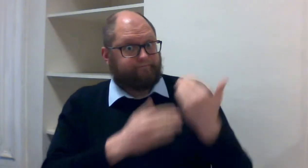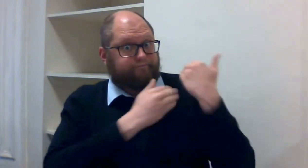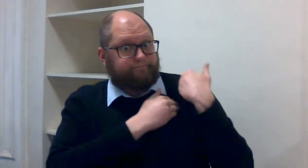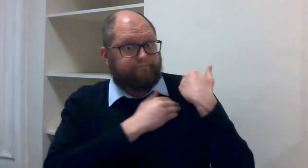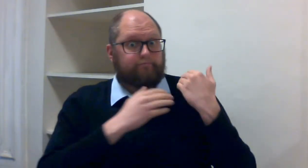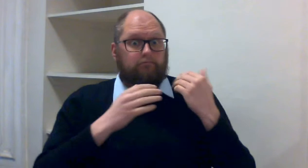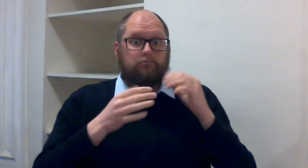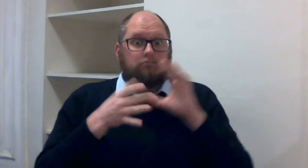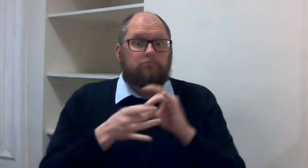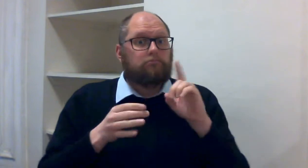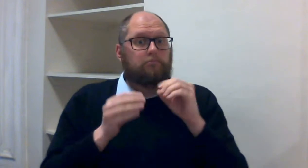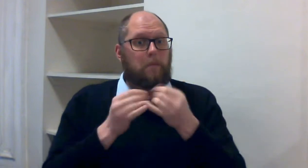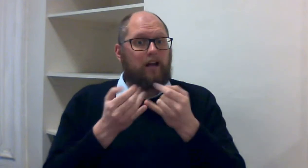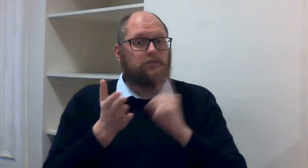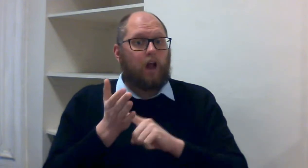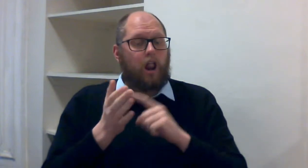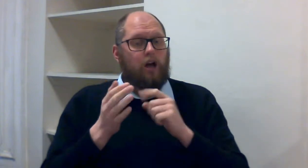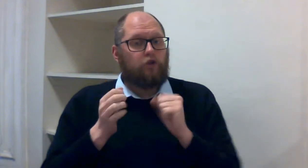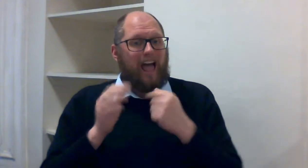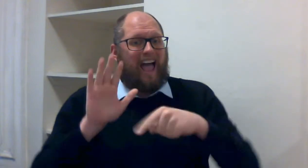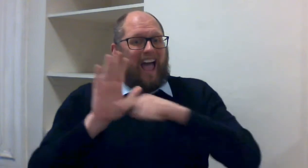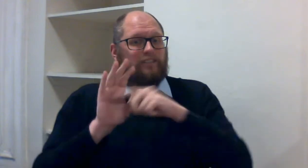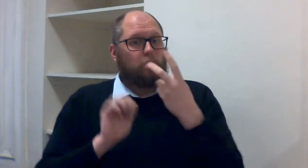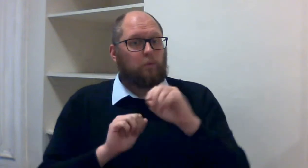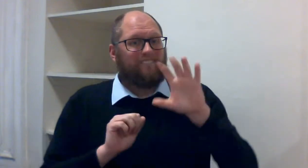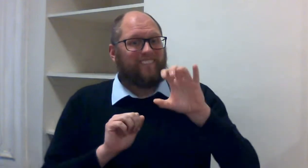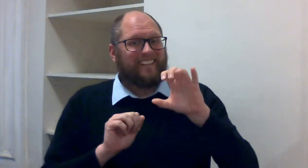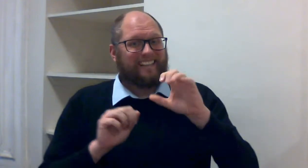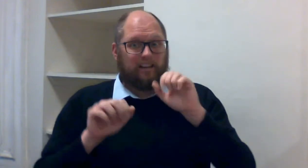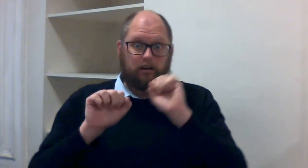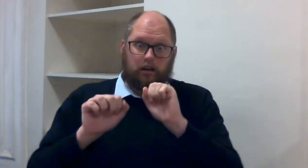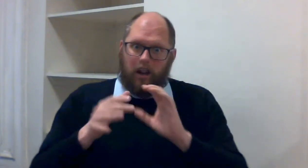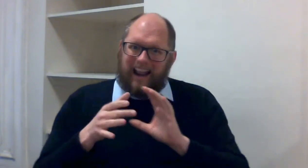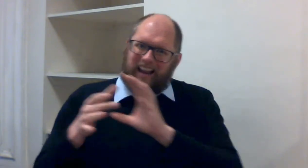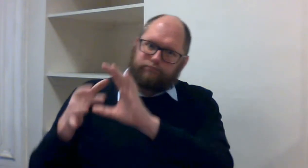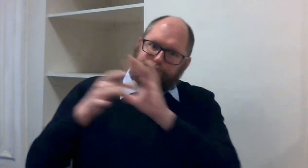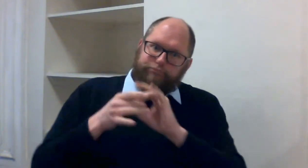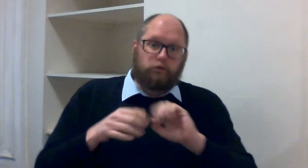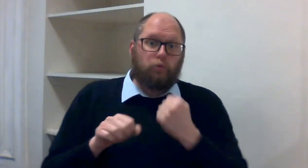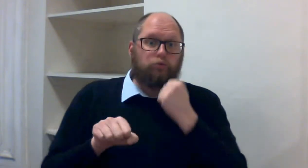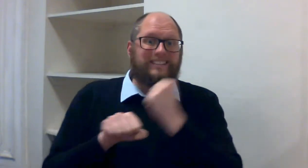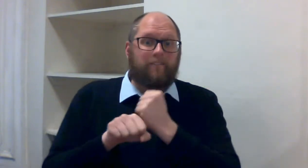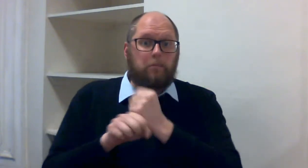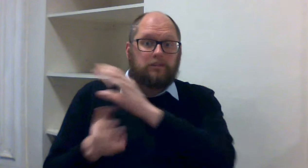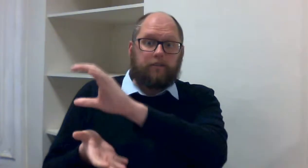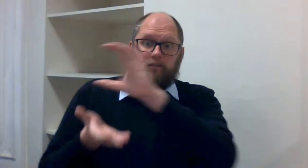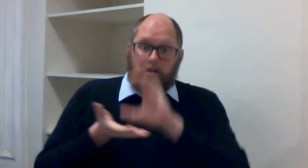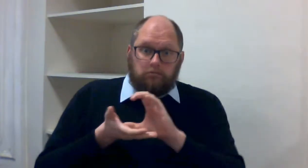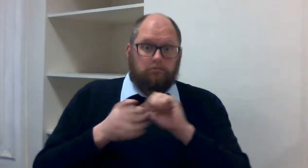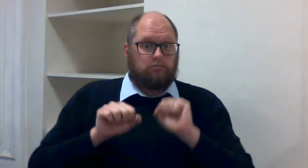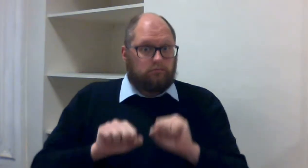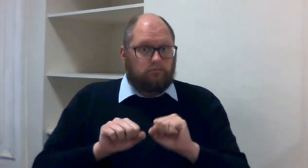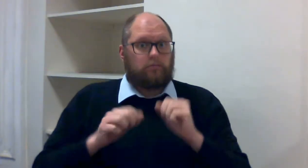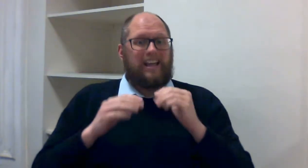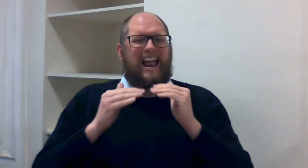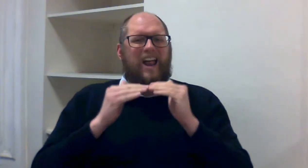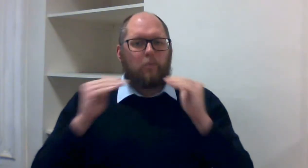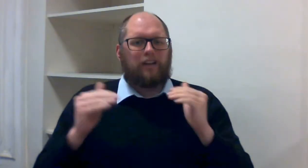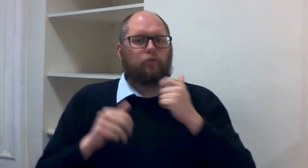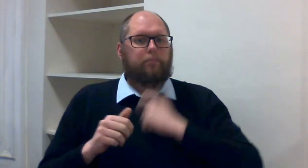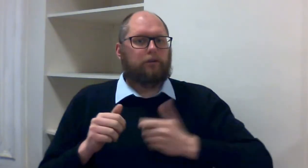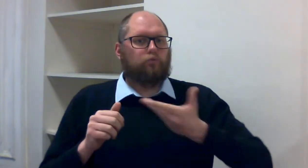24 and NHS Inform in relation to the implementation of the BSL Act